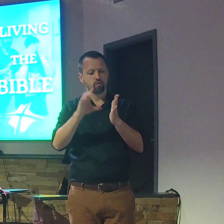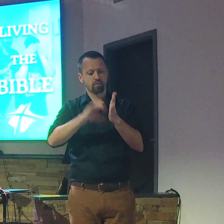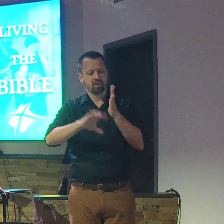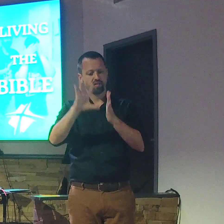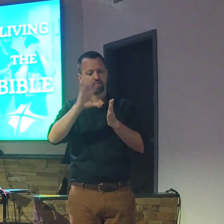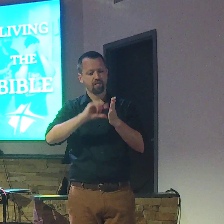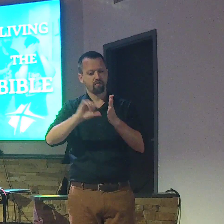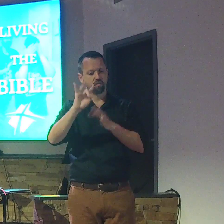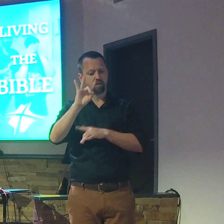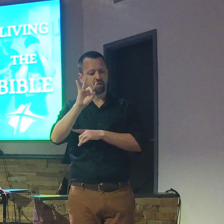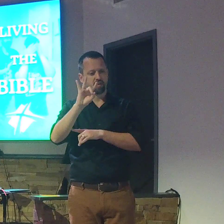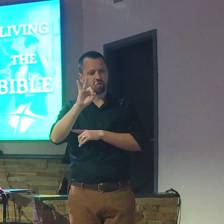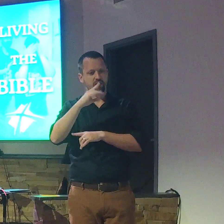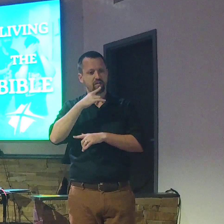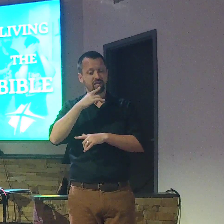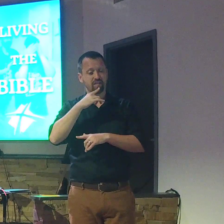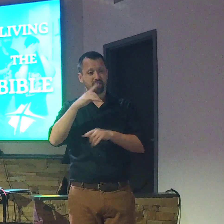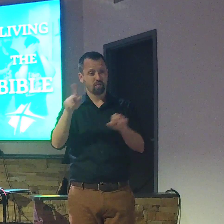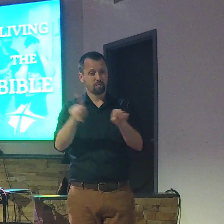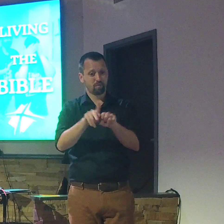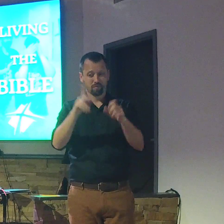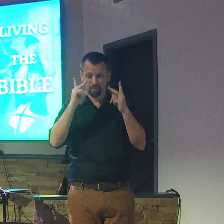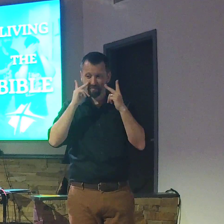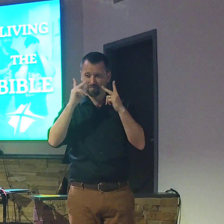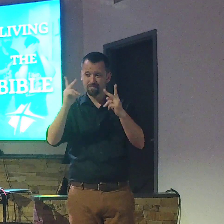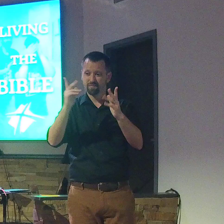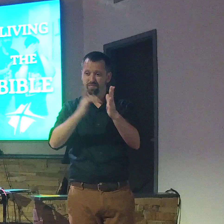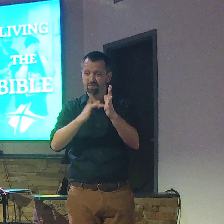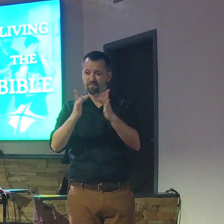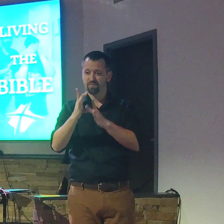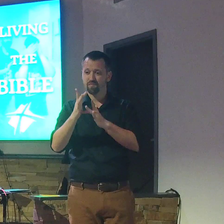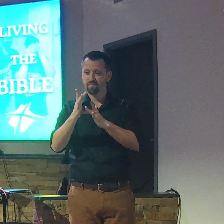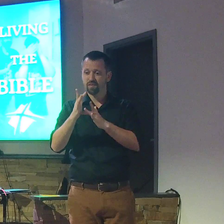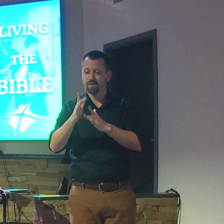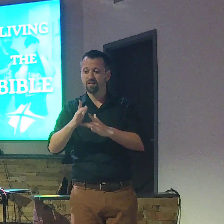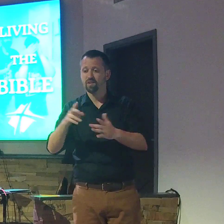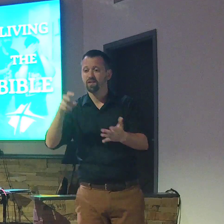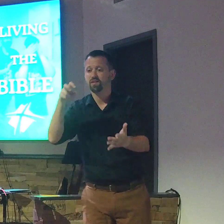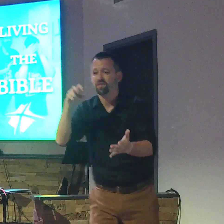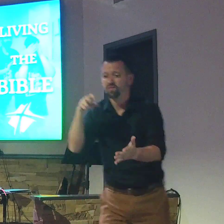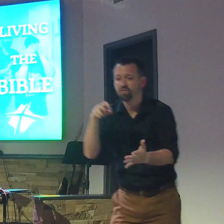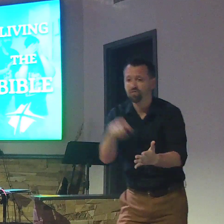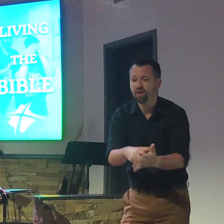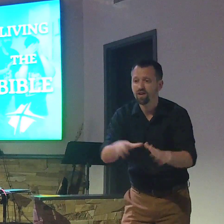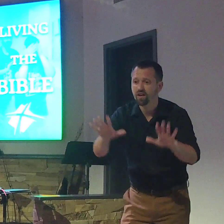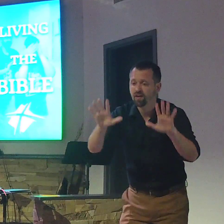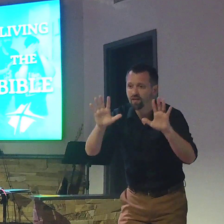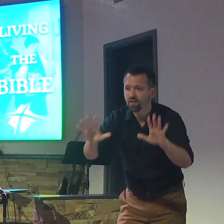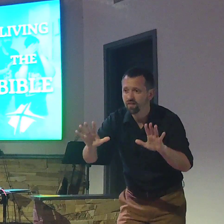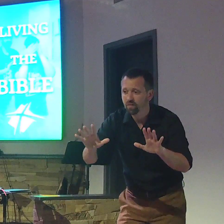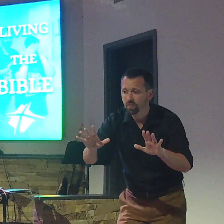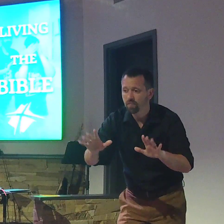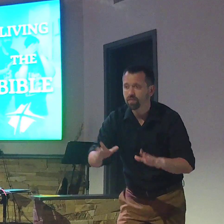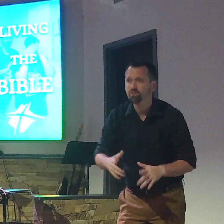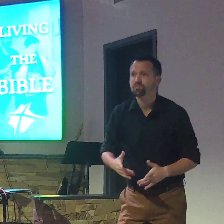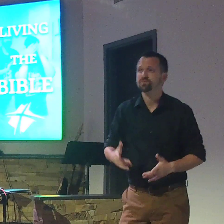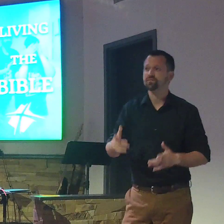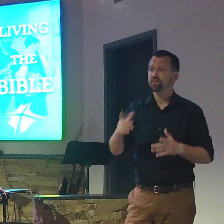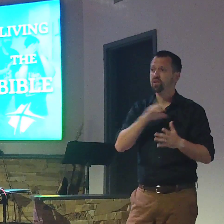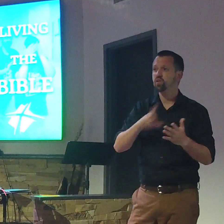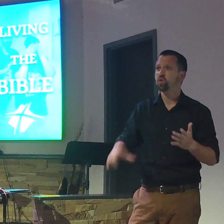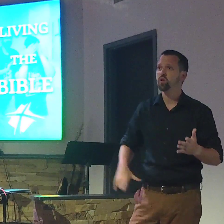the Bible says, when Simon Peter saw Jesus, he fell down at Jesus' feet, and he said,